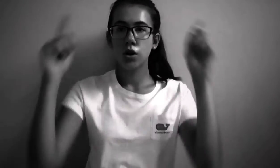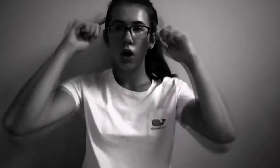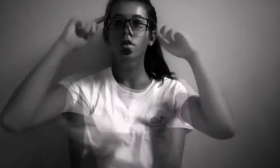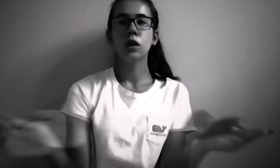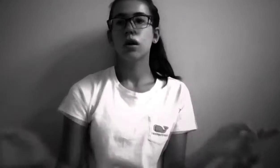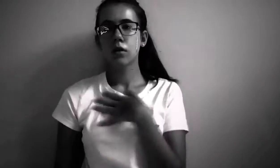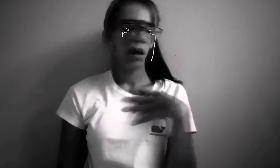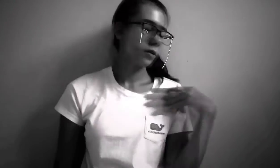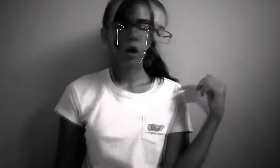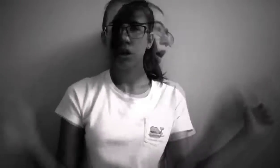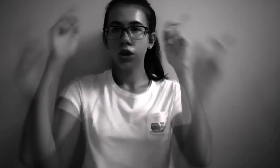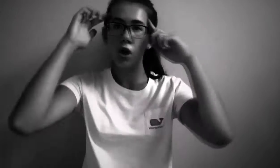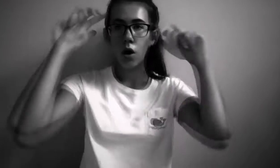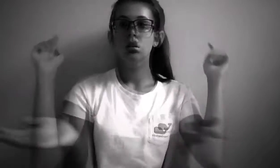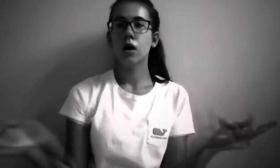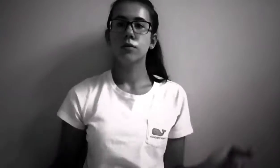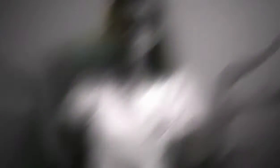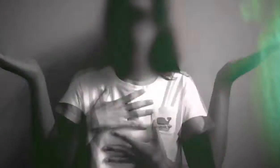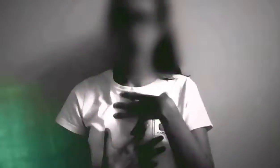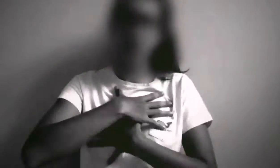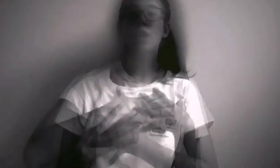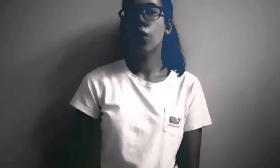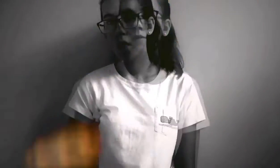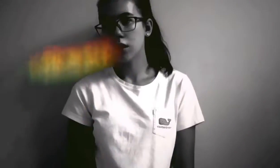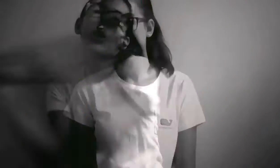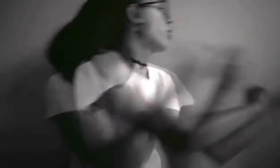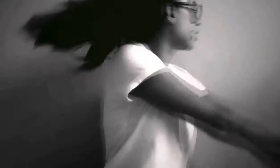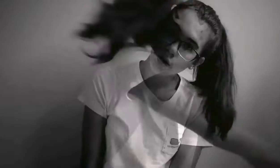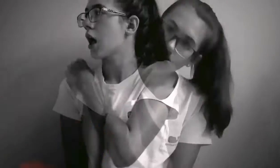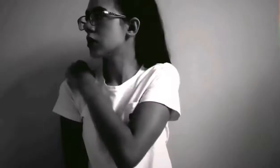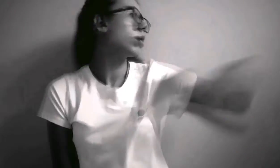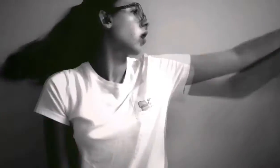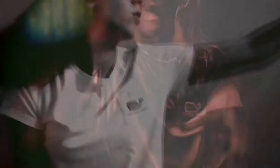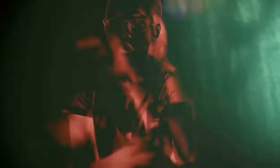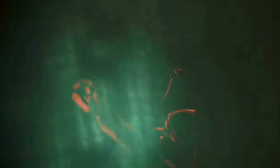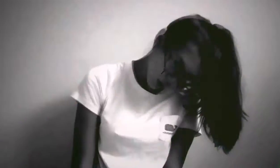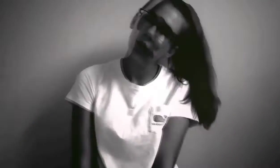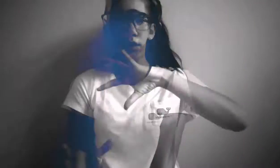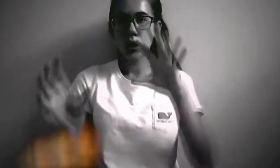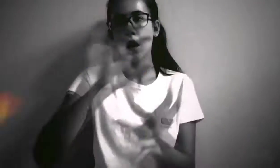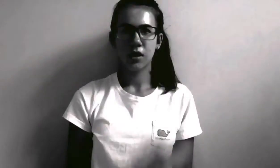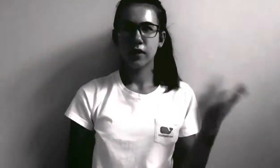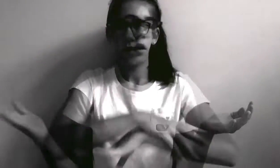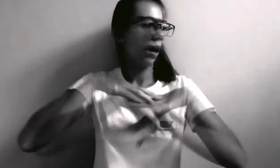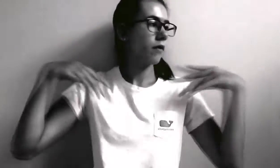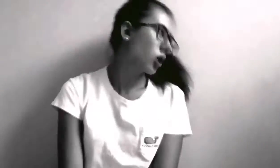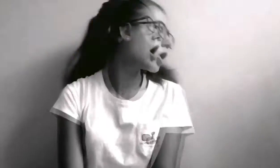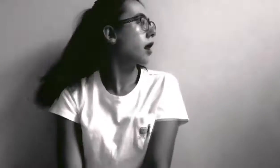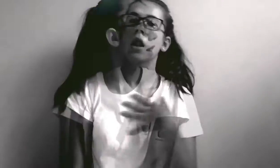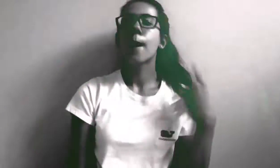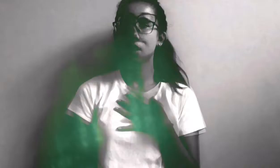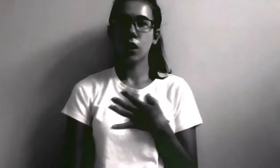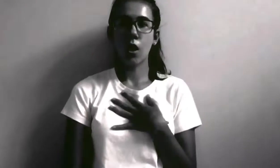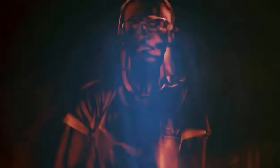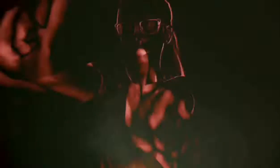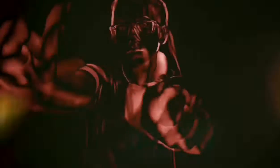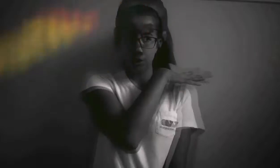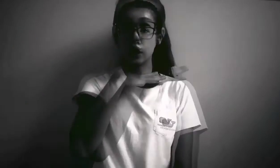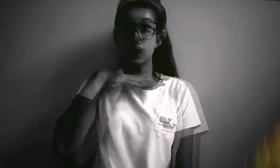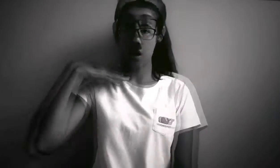know, yeah, I'm sad, I know, yeah. Who am I? Someone that's afraid to let go. You decide if you're ever gonna let me know. Yeah,